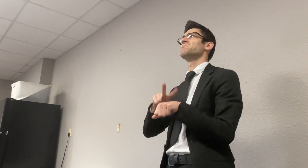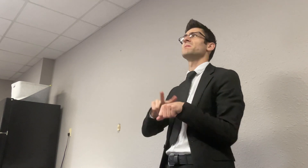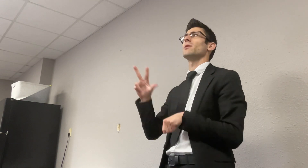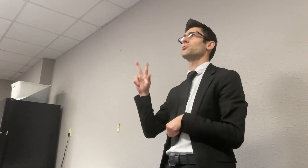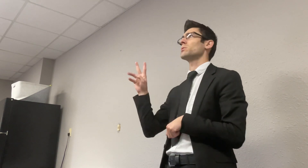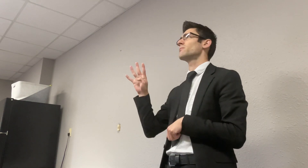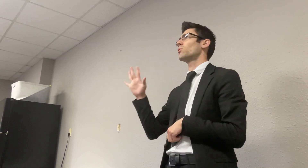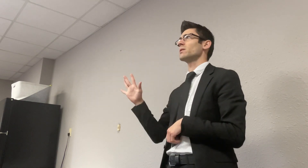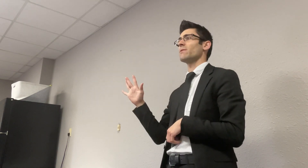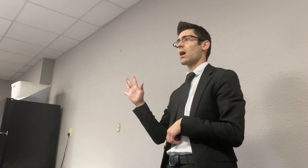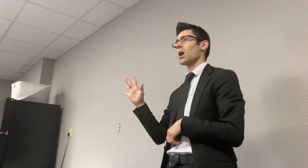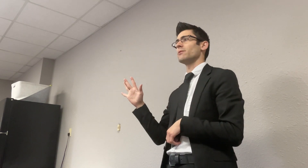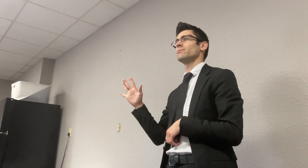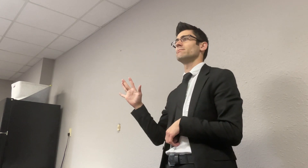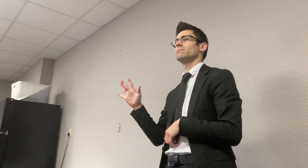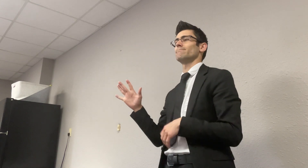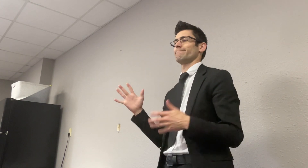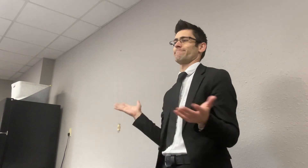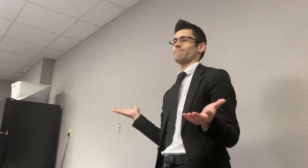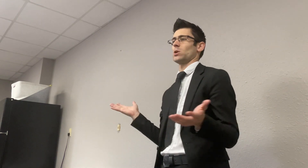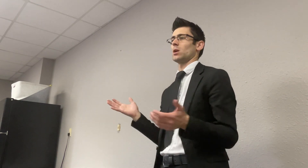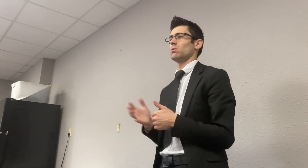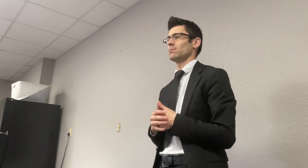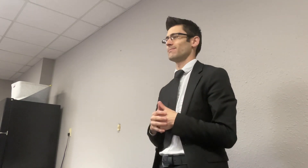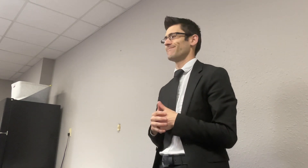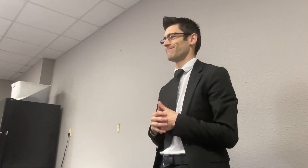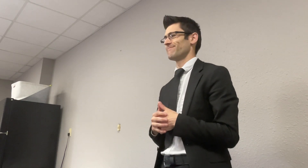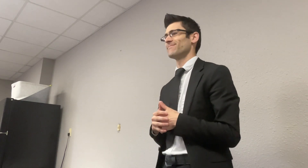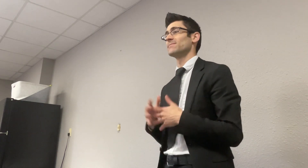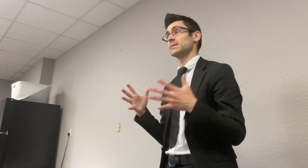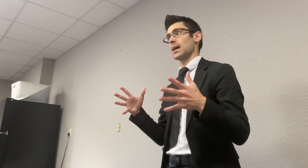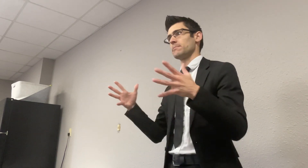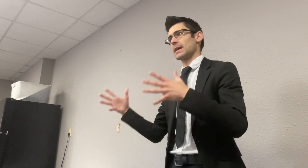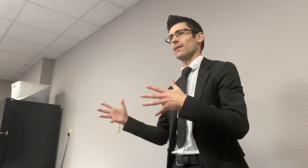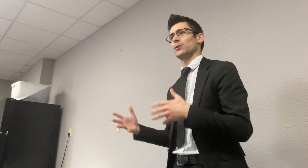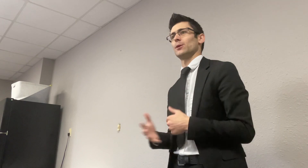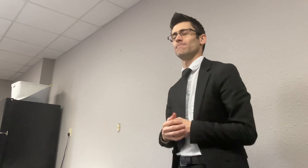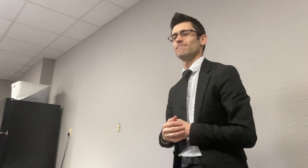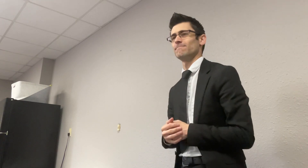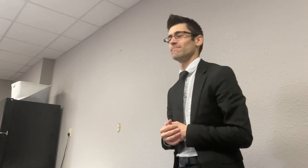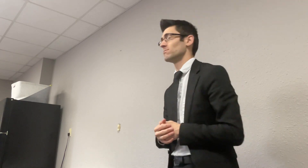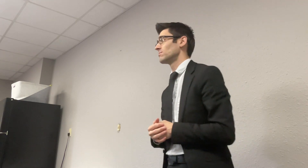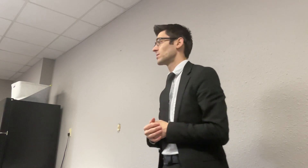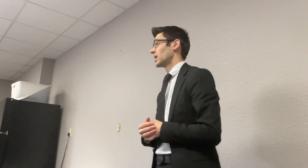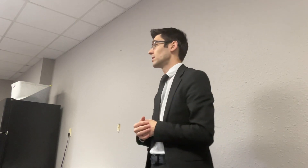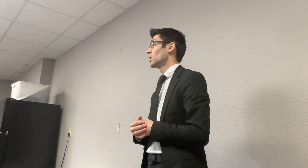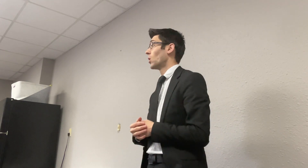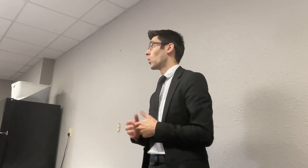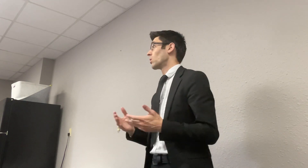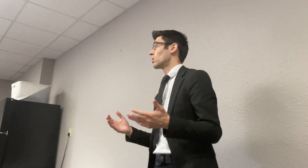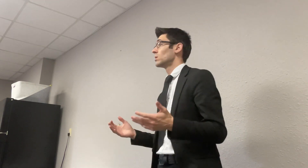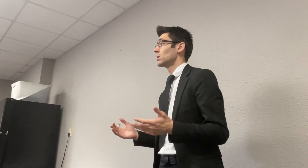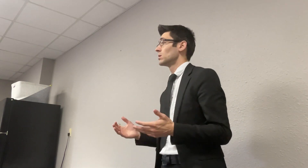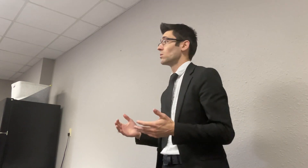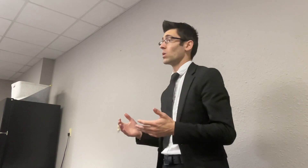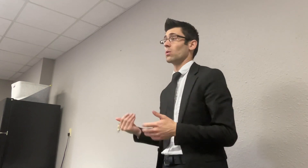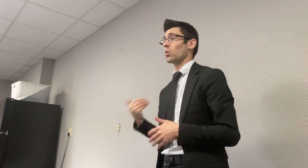at 3:45. You know, time, calendar. Okay? Or we're